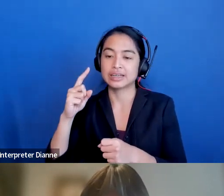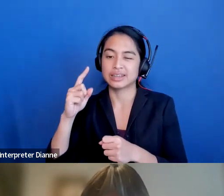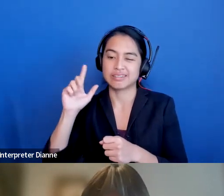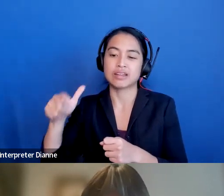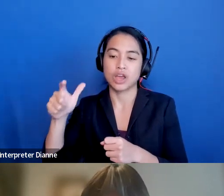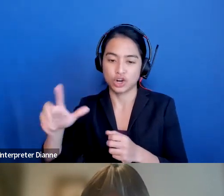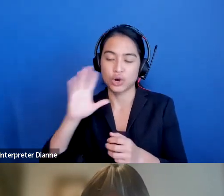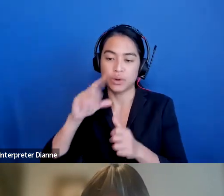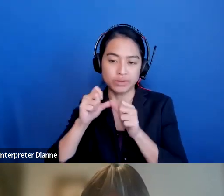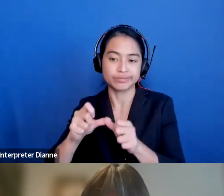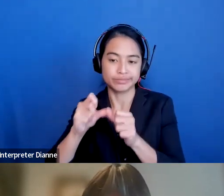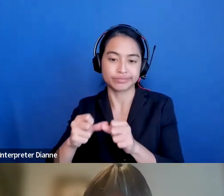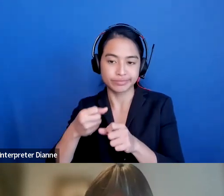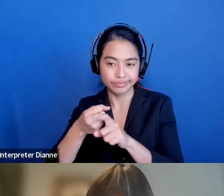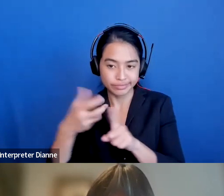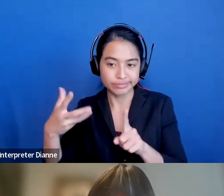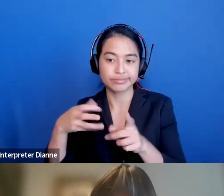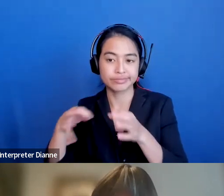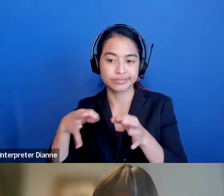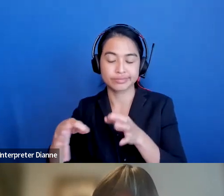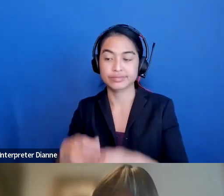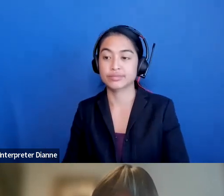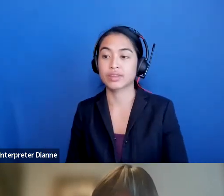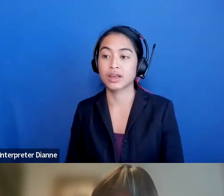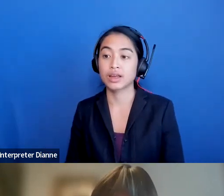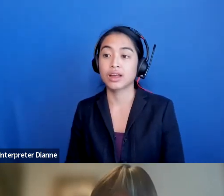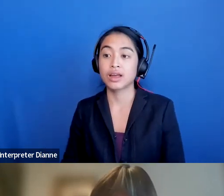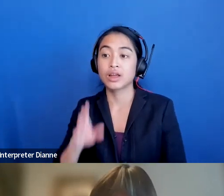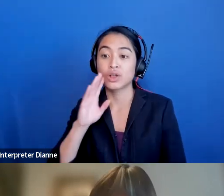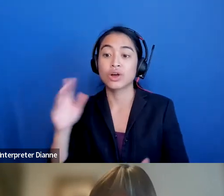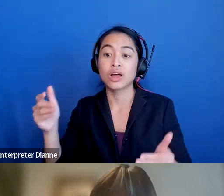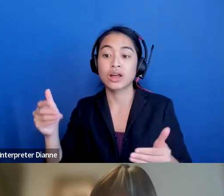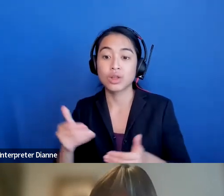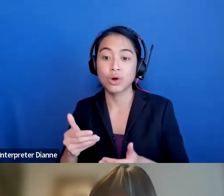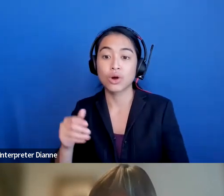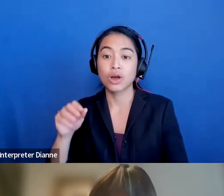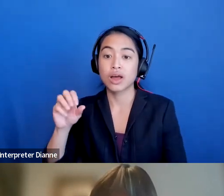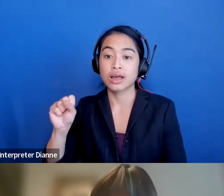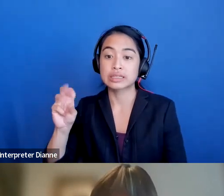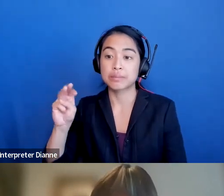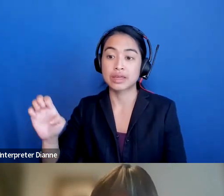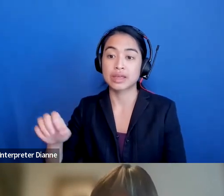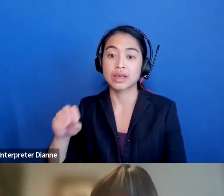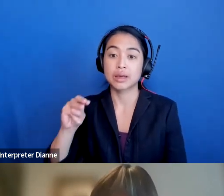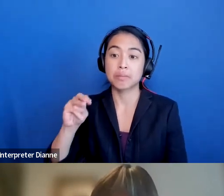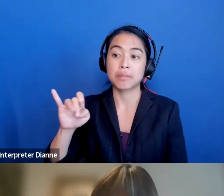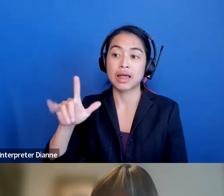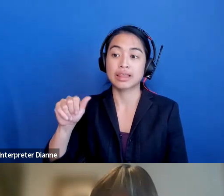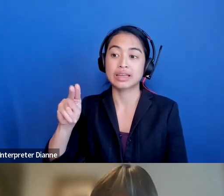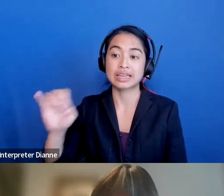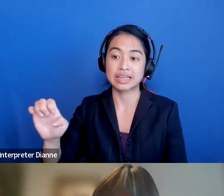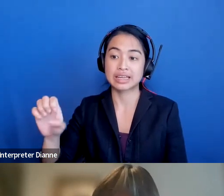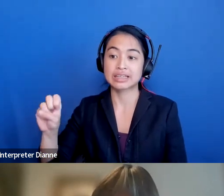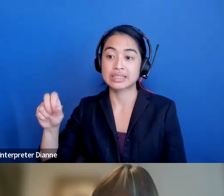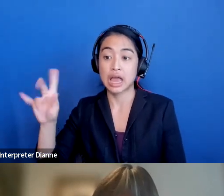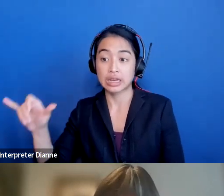so before I move to the next slide, I want to welcome the SMEs, Melanie and Sandy, just to make sure that I covered